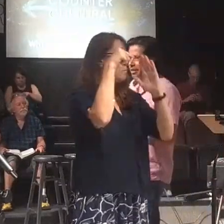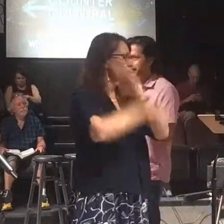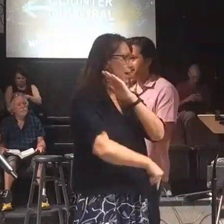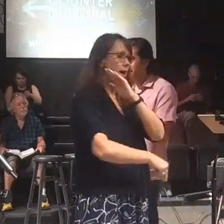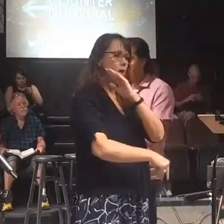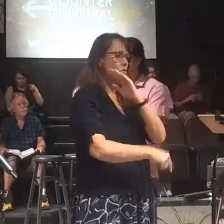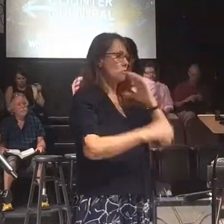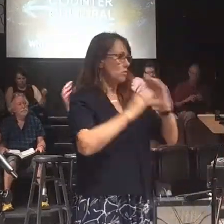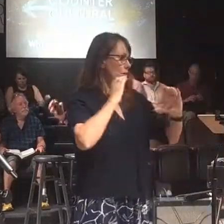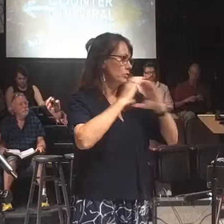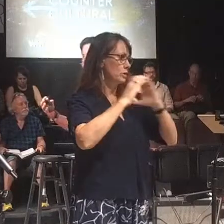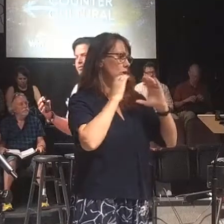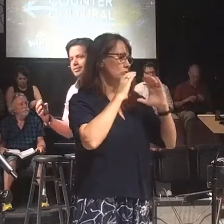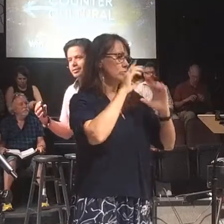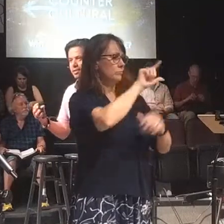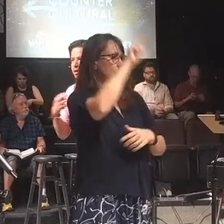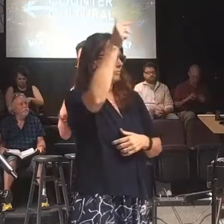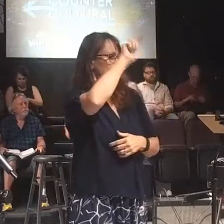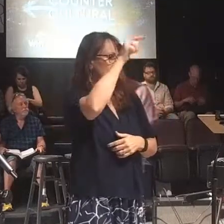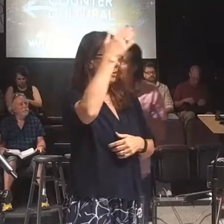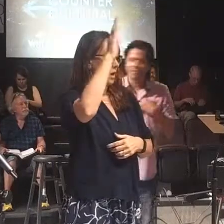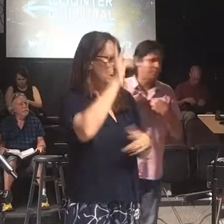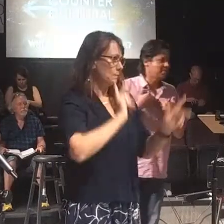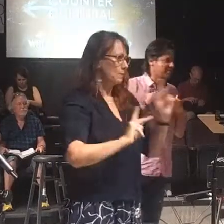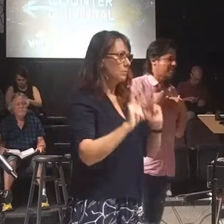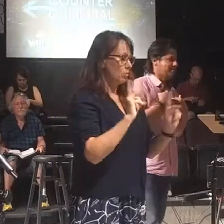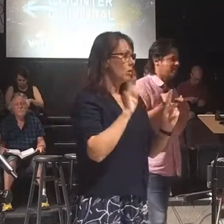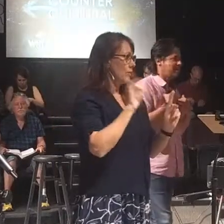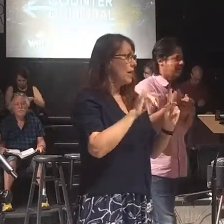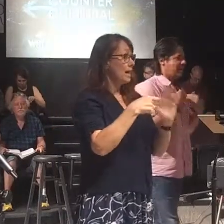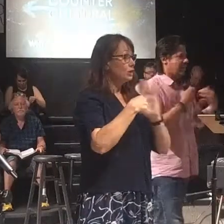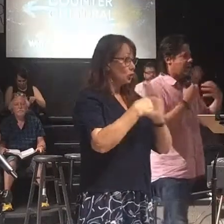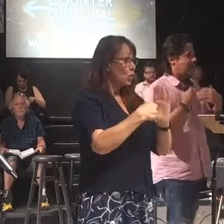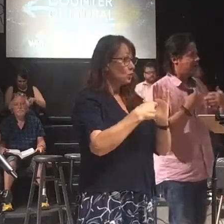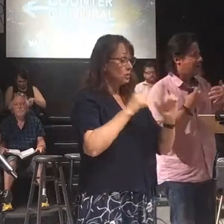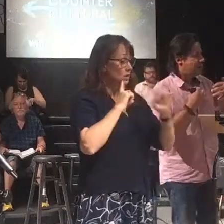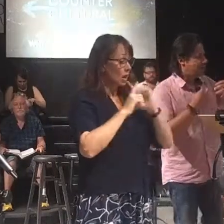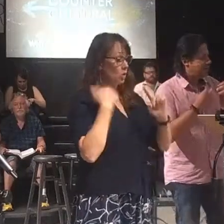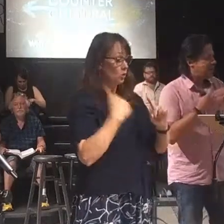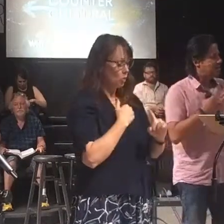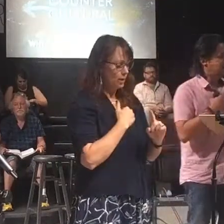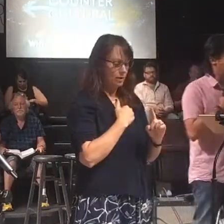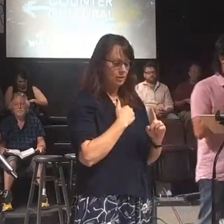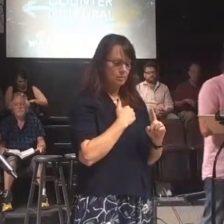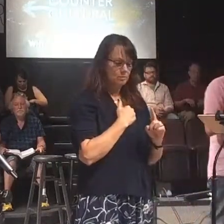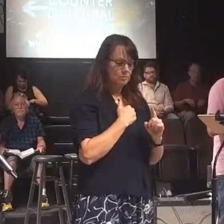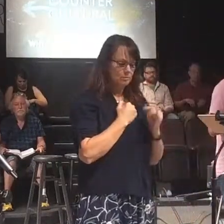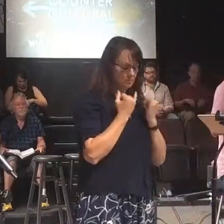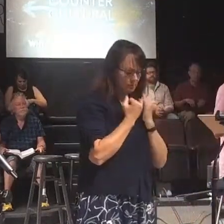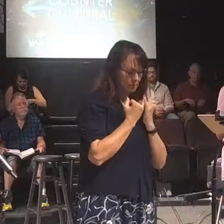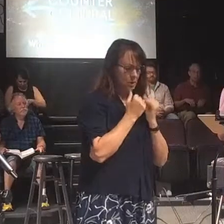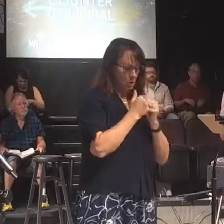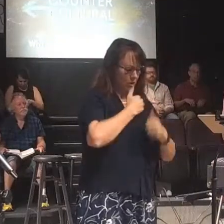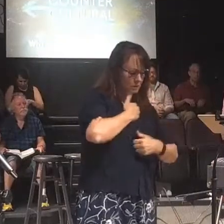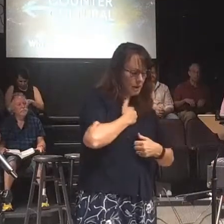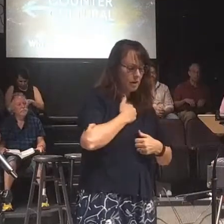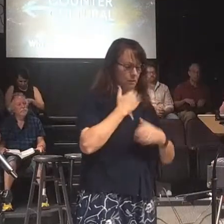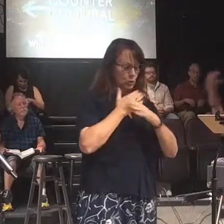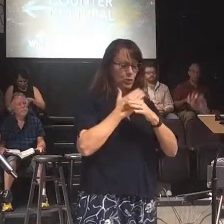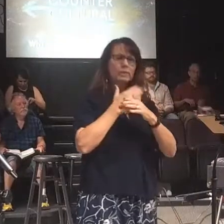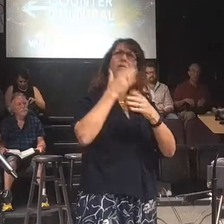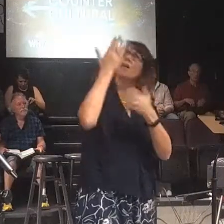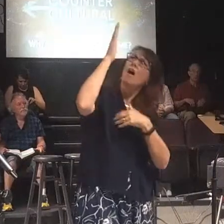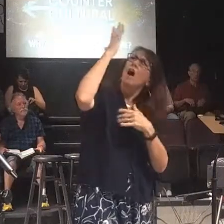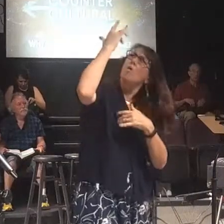because it reflects and echoes the dialogues we have with ourselves, right? And between us and God, and even sometimes between